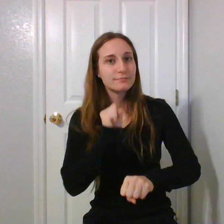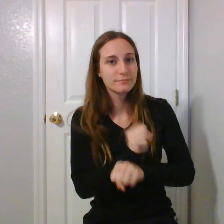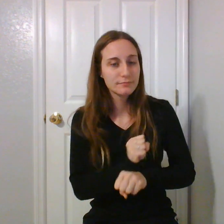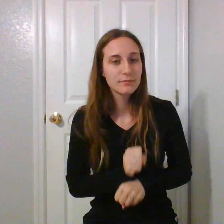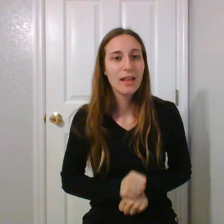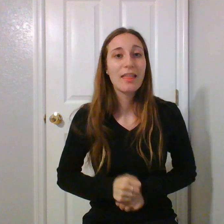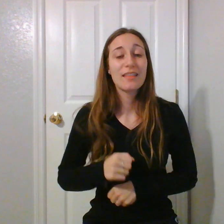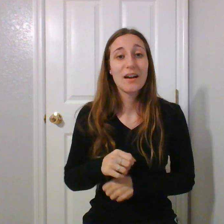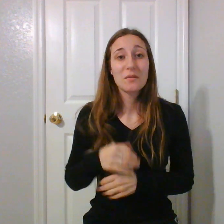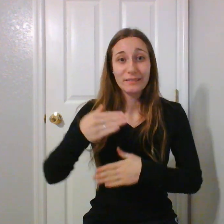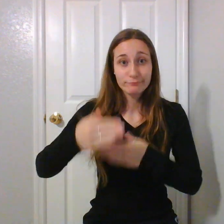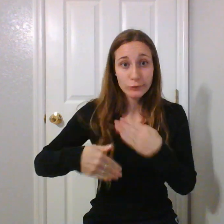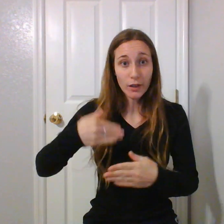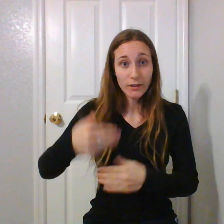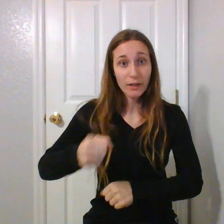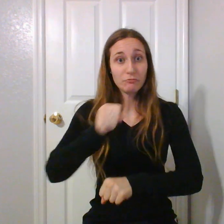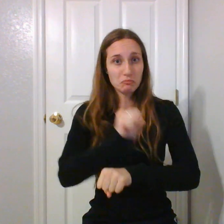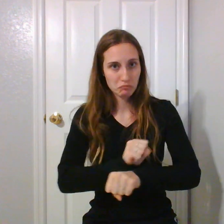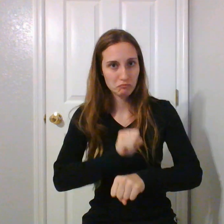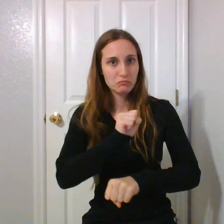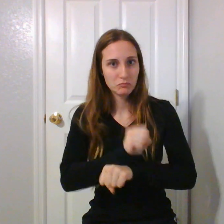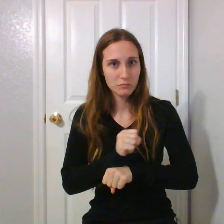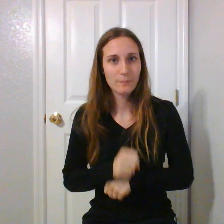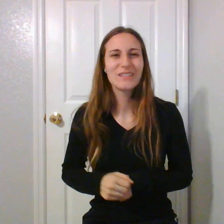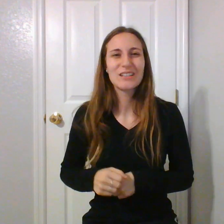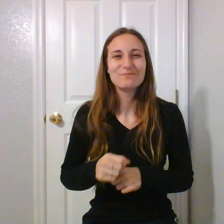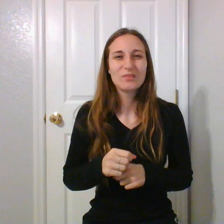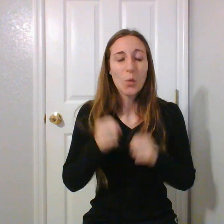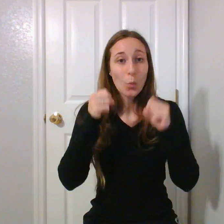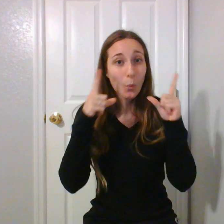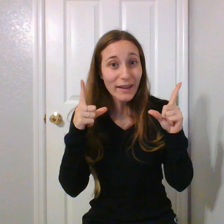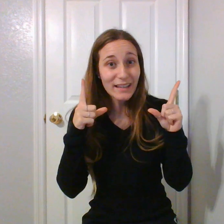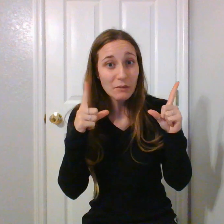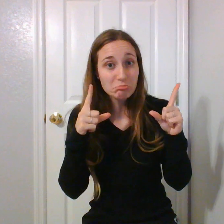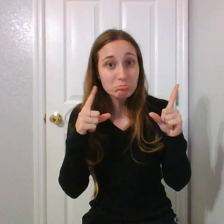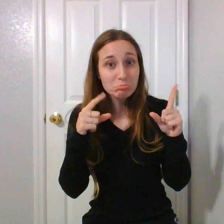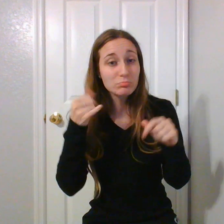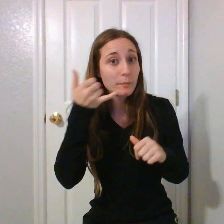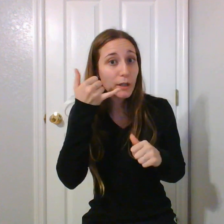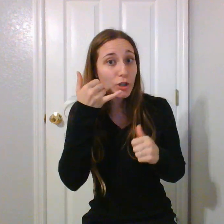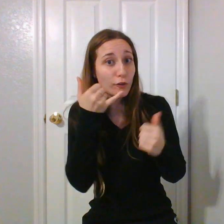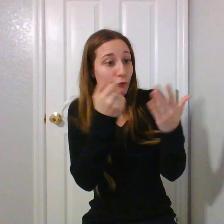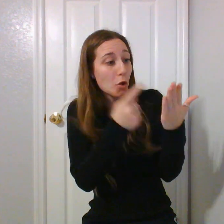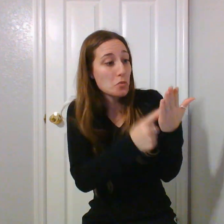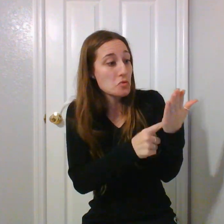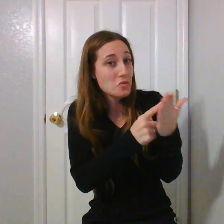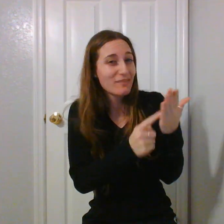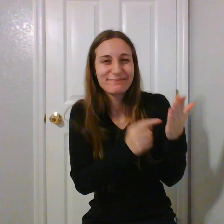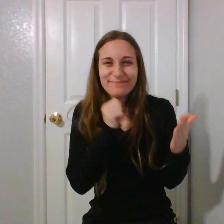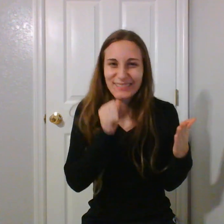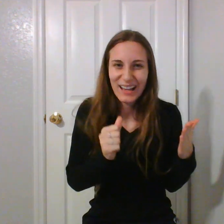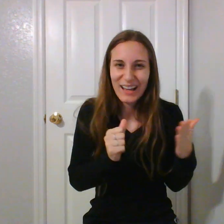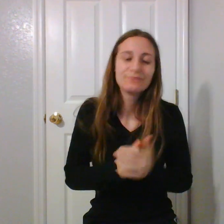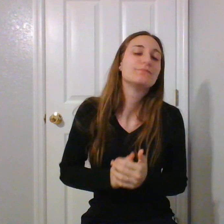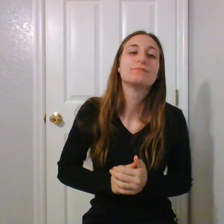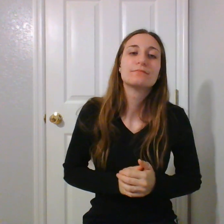so don't wake up and immediately go on social media because that can again create negative emotions you can become a little bit